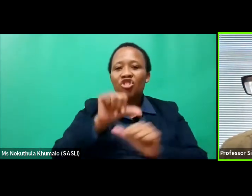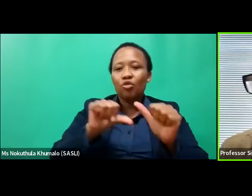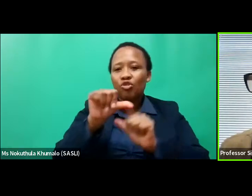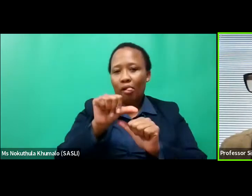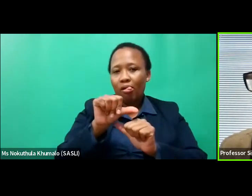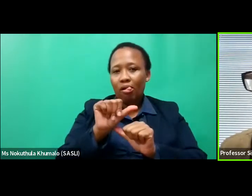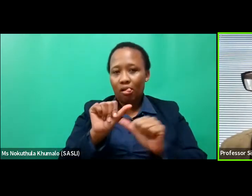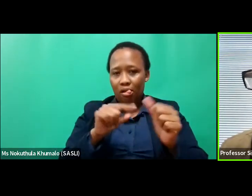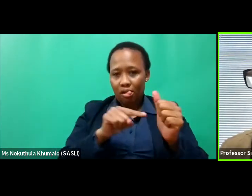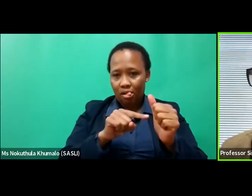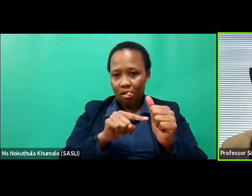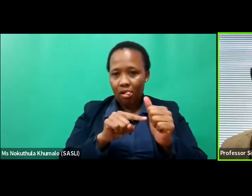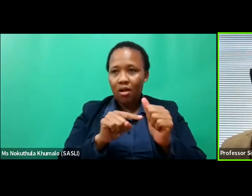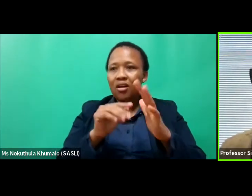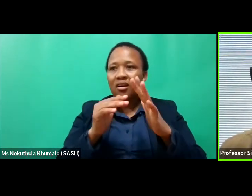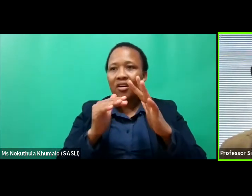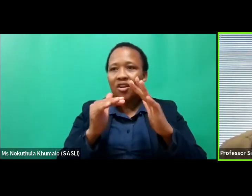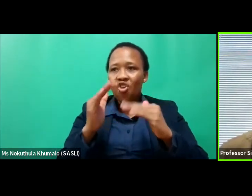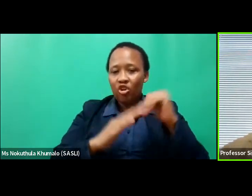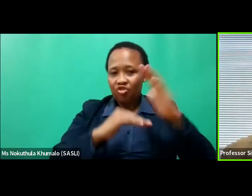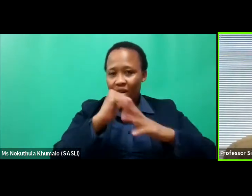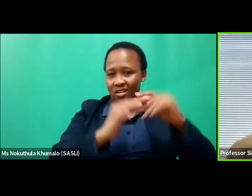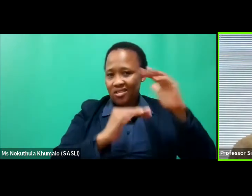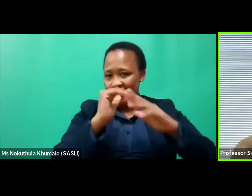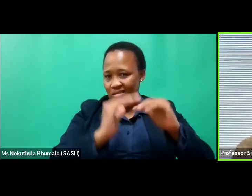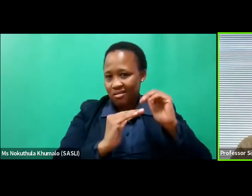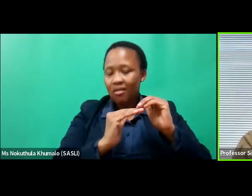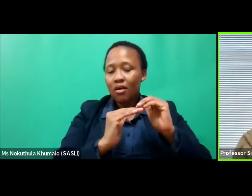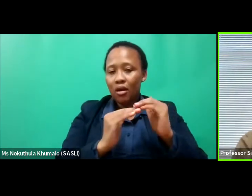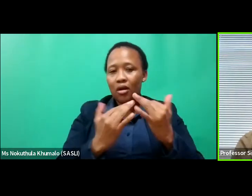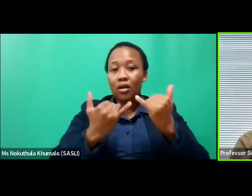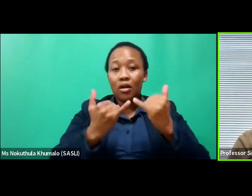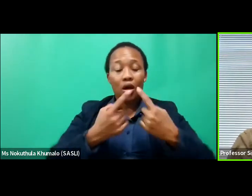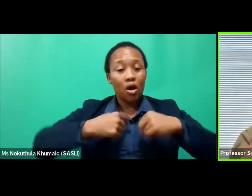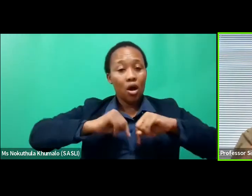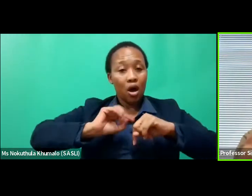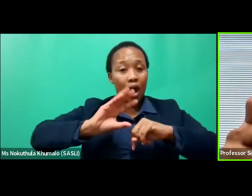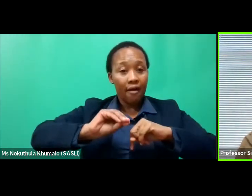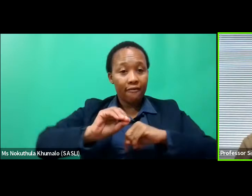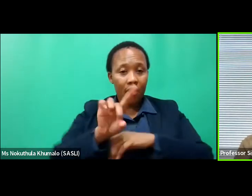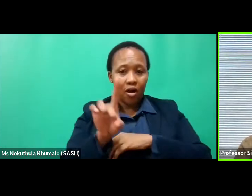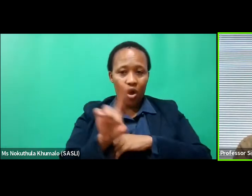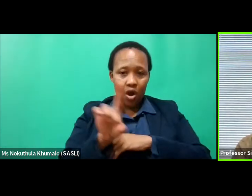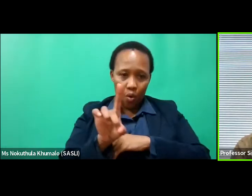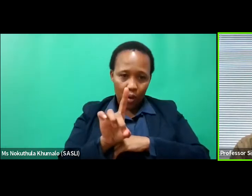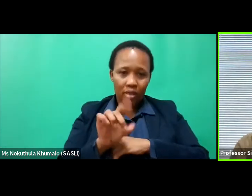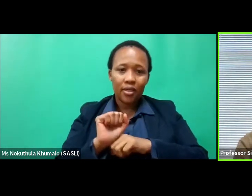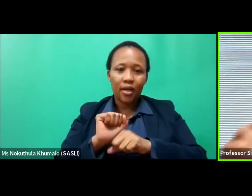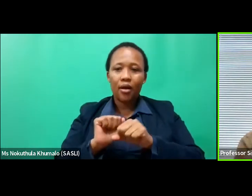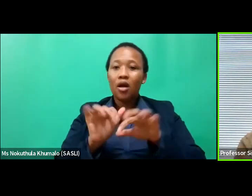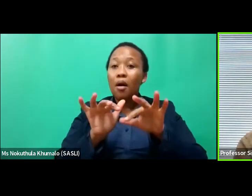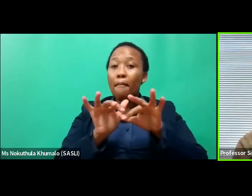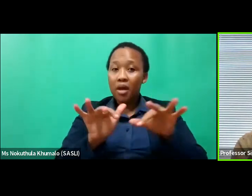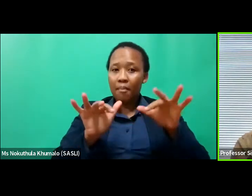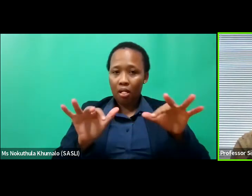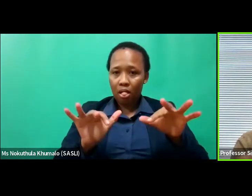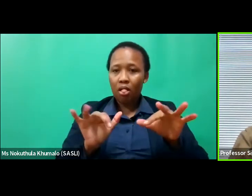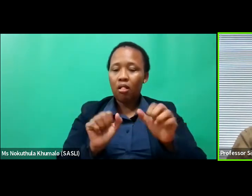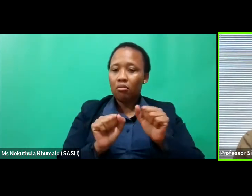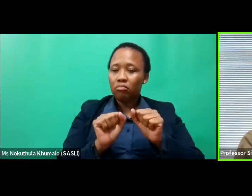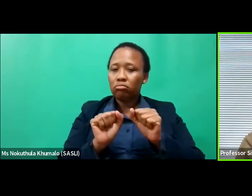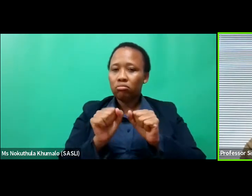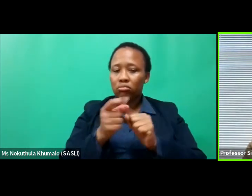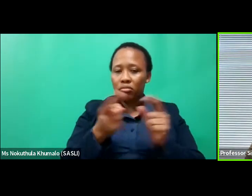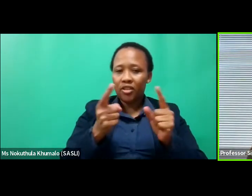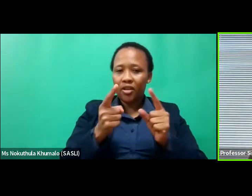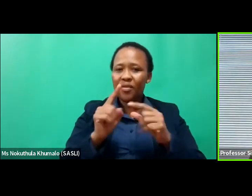time where there were vested interests in people being constructed as disabled. We know that. Just